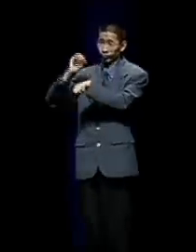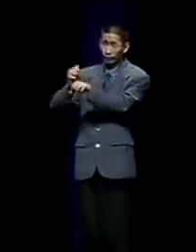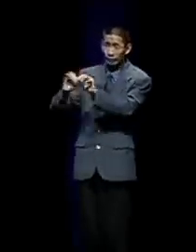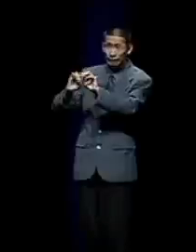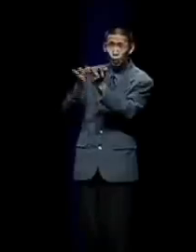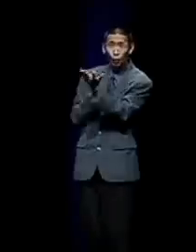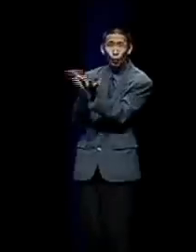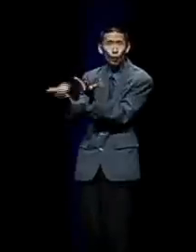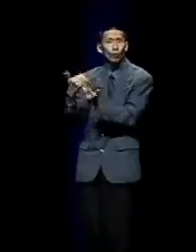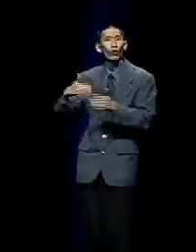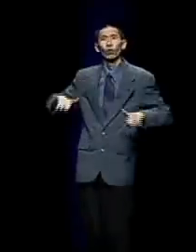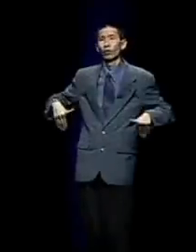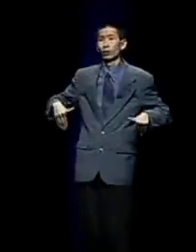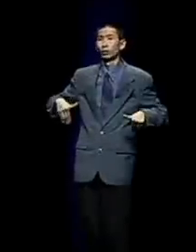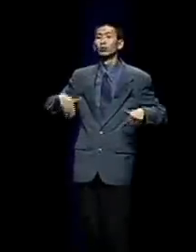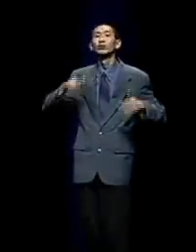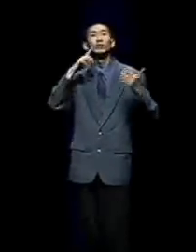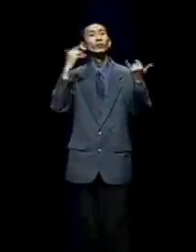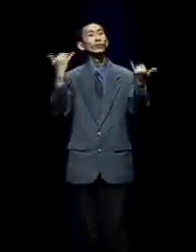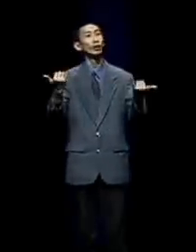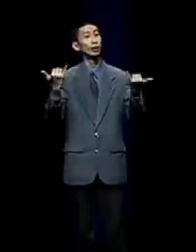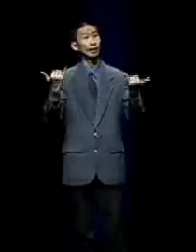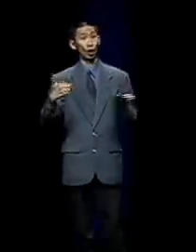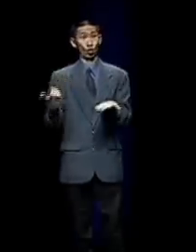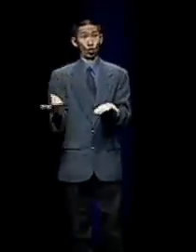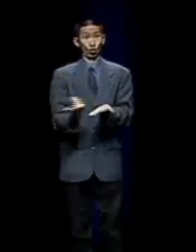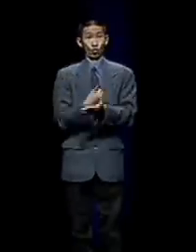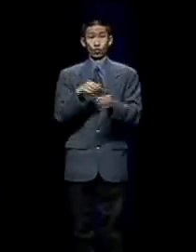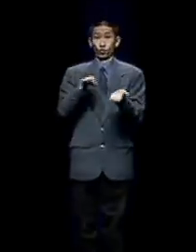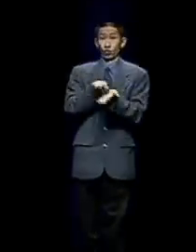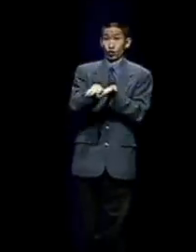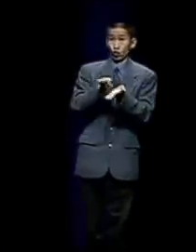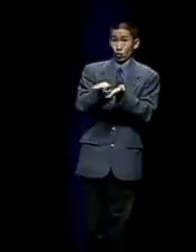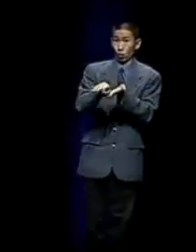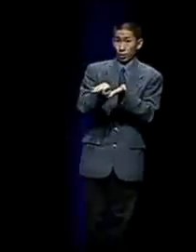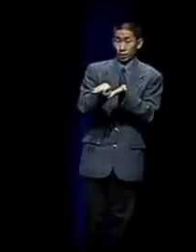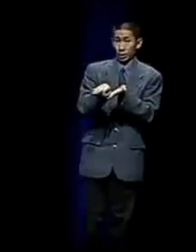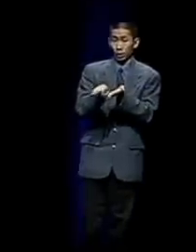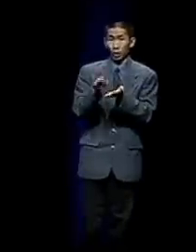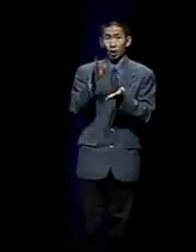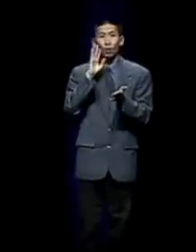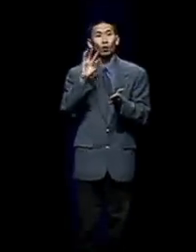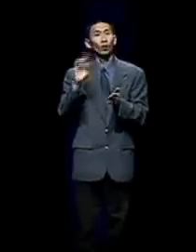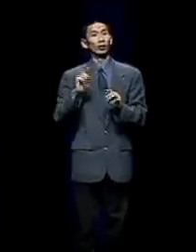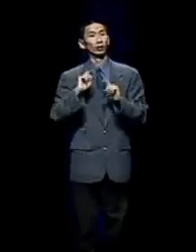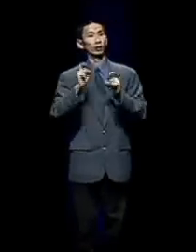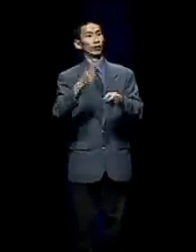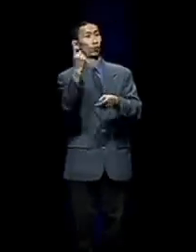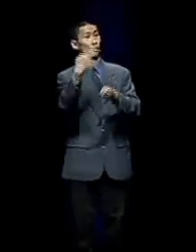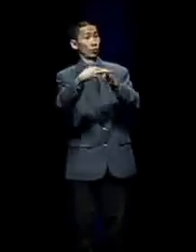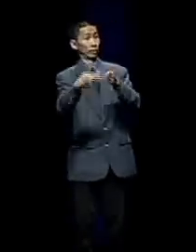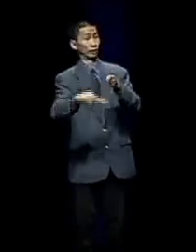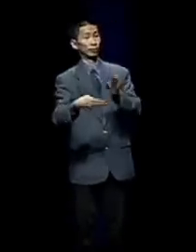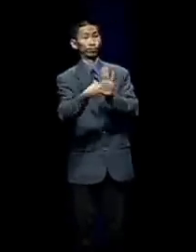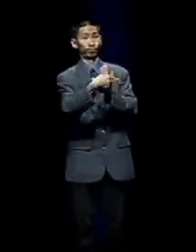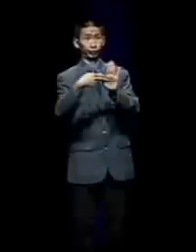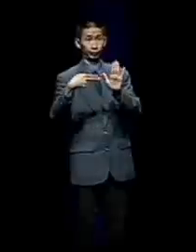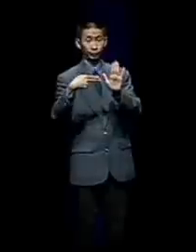with the new scoring, the new scoring is only going to give one exam score. Now, that exam score will be based both